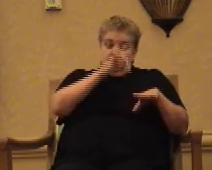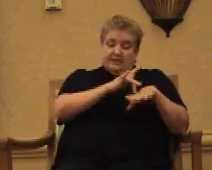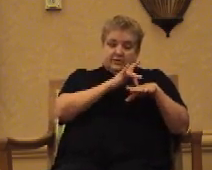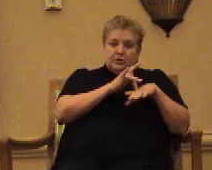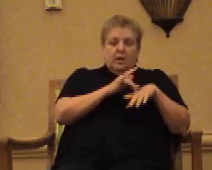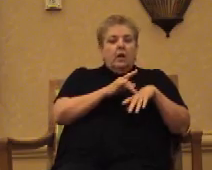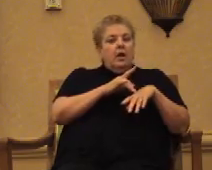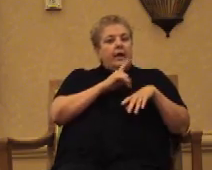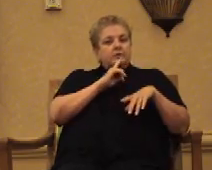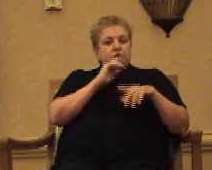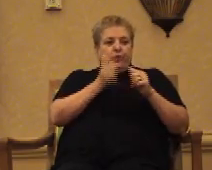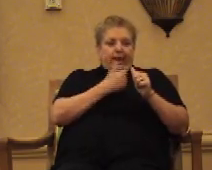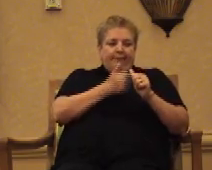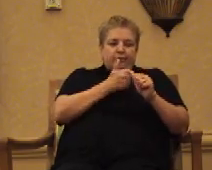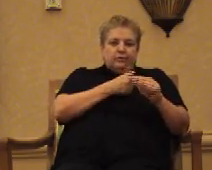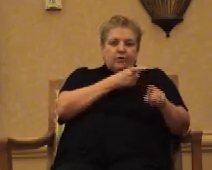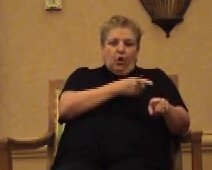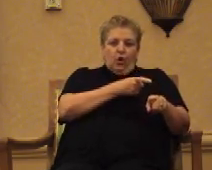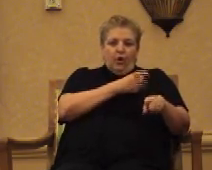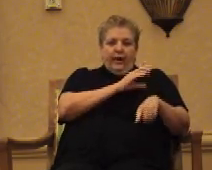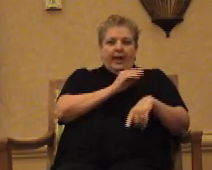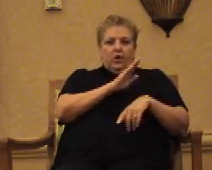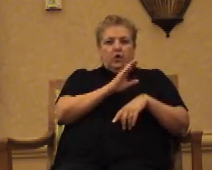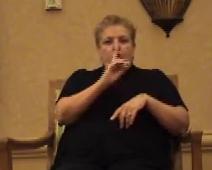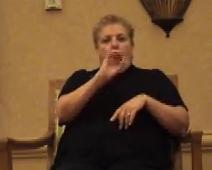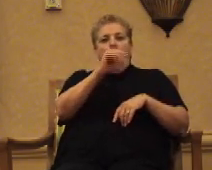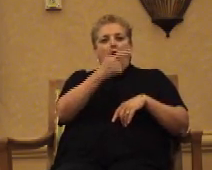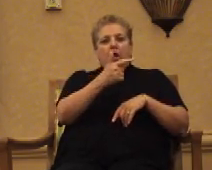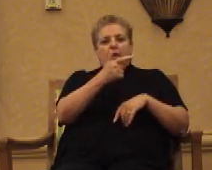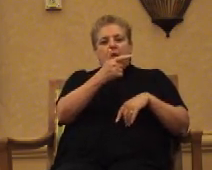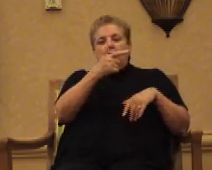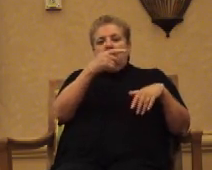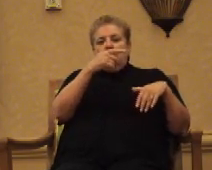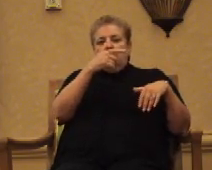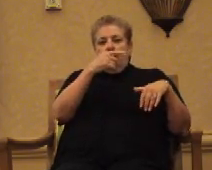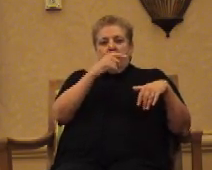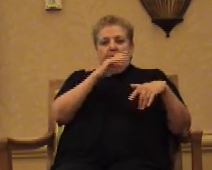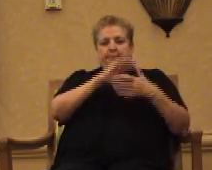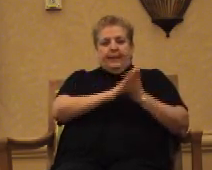pursued her and her St. Bernard into the gates of insanity.